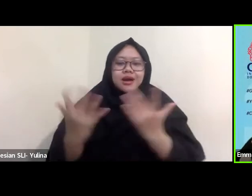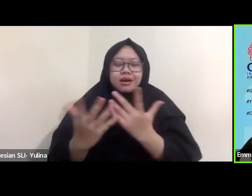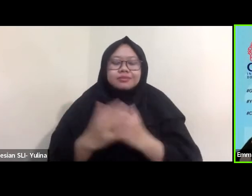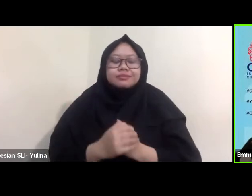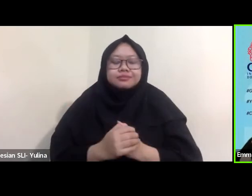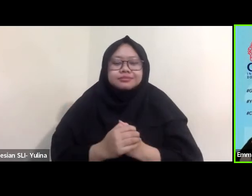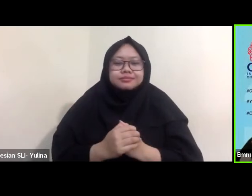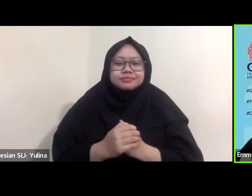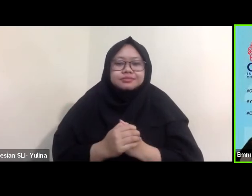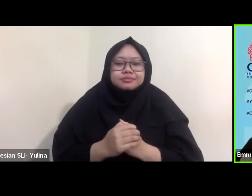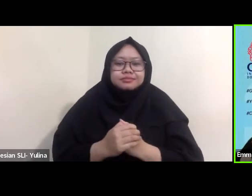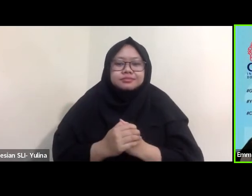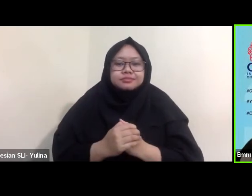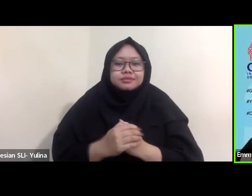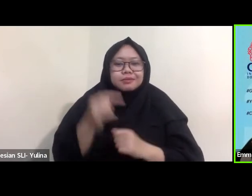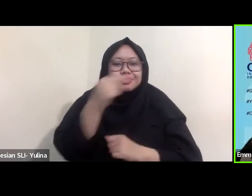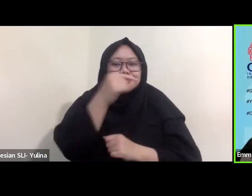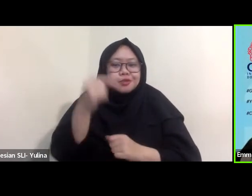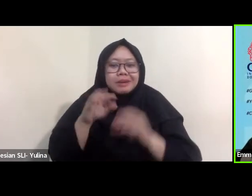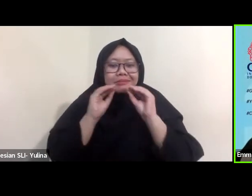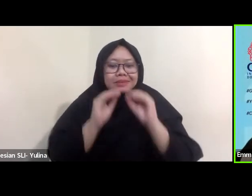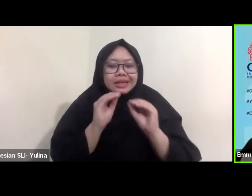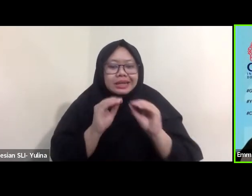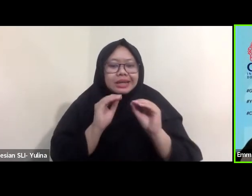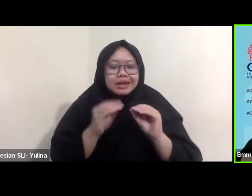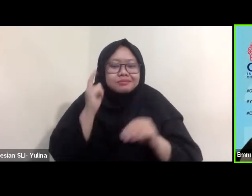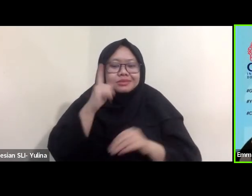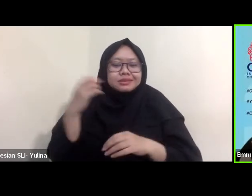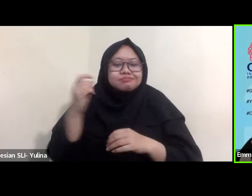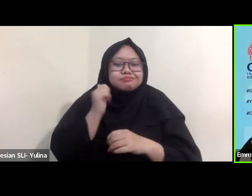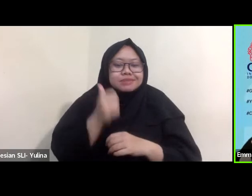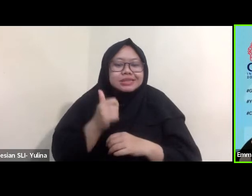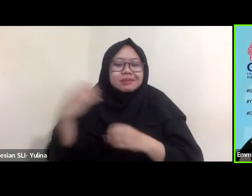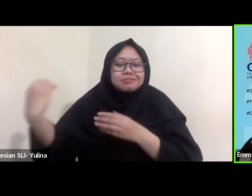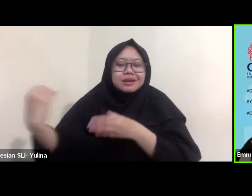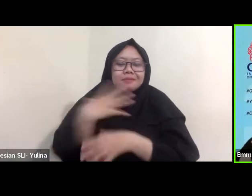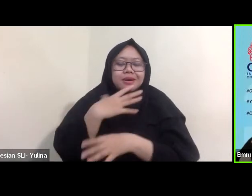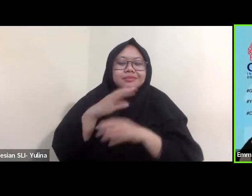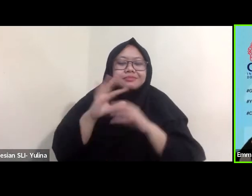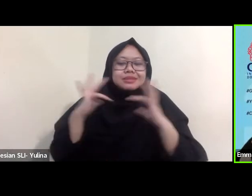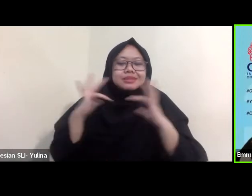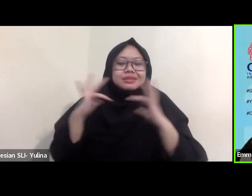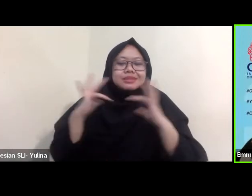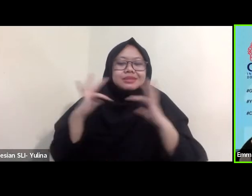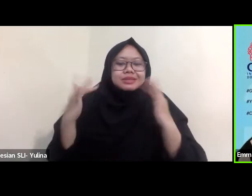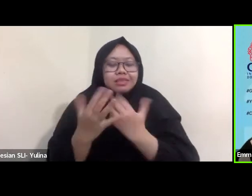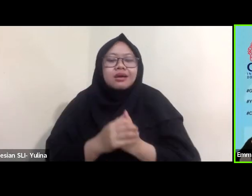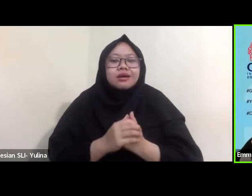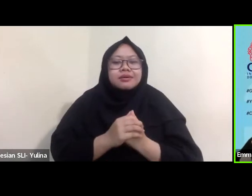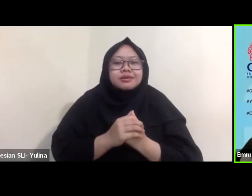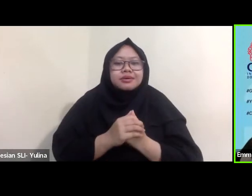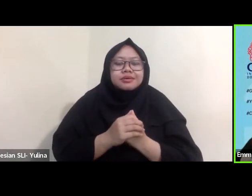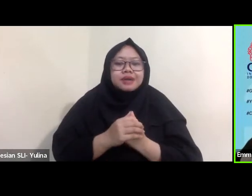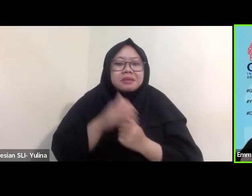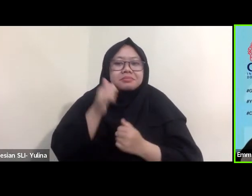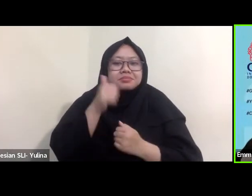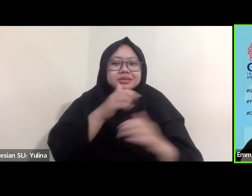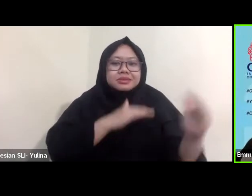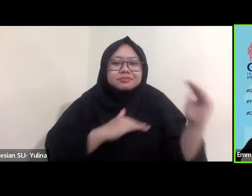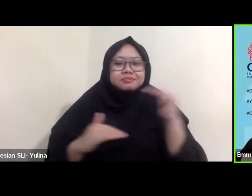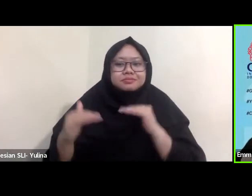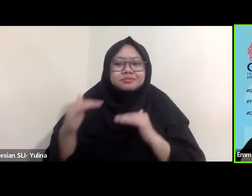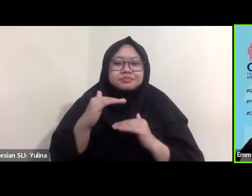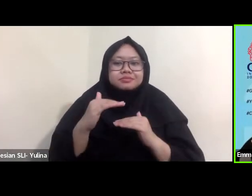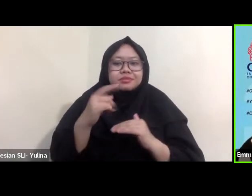lack of education and education inequality can actually increase the chances of lack of social cohesion,